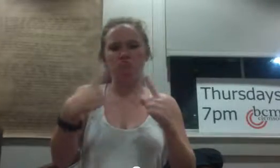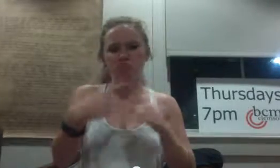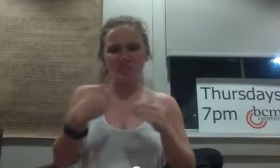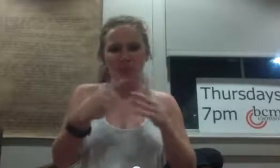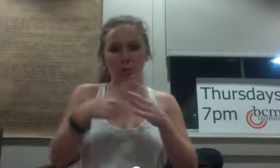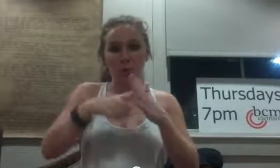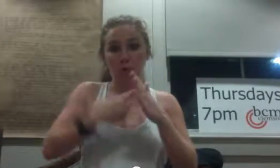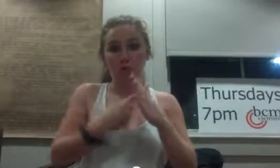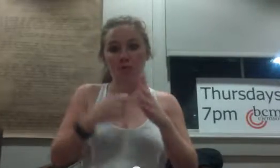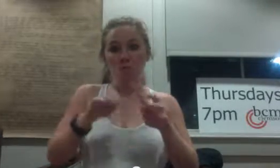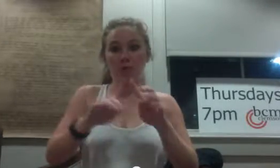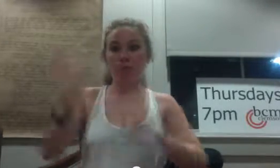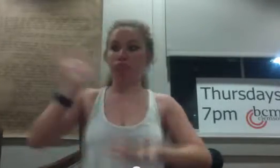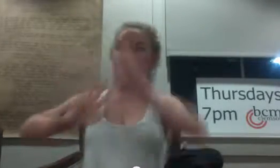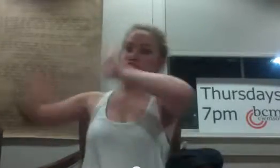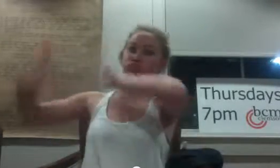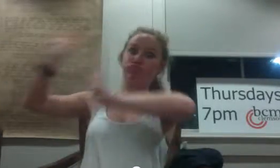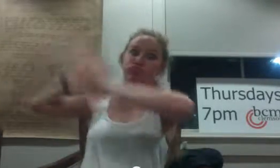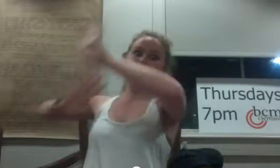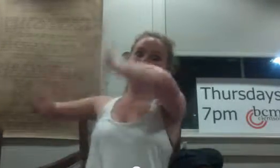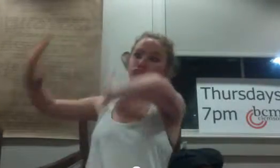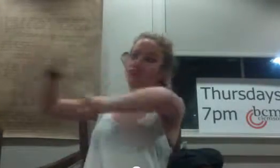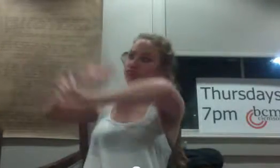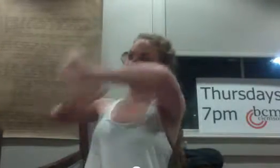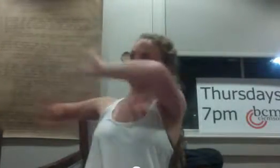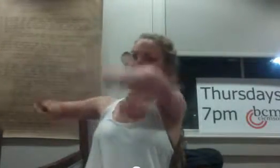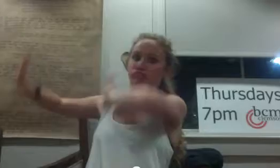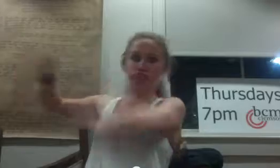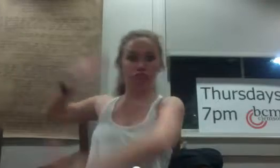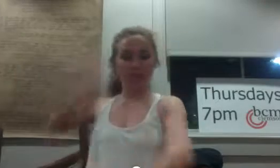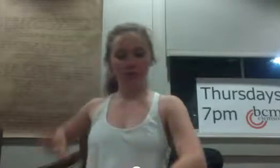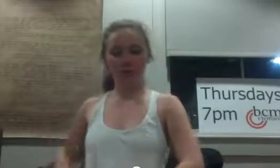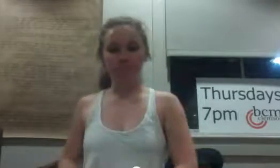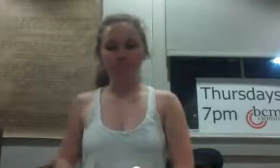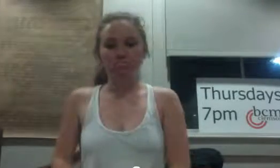We don't know when this all happened.